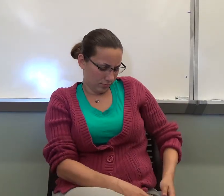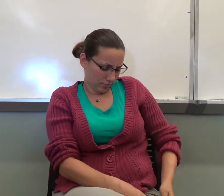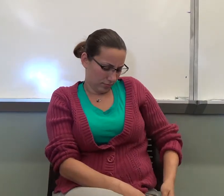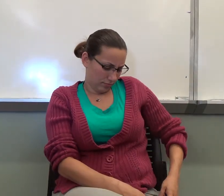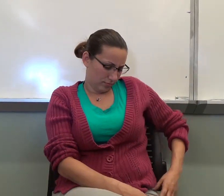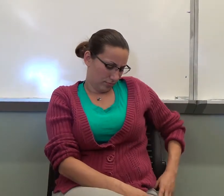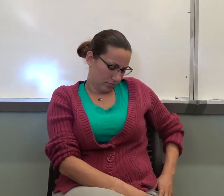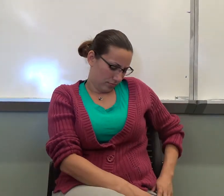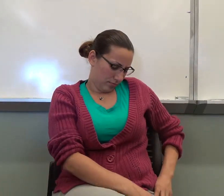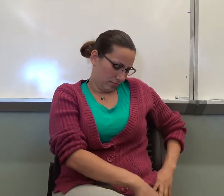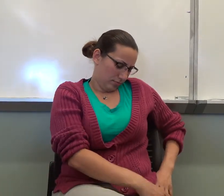6.